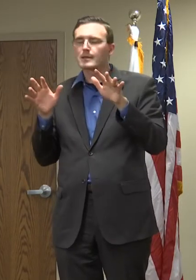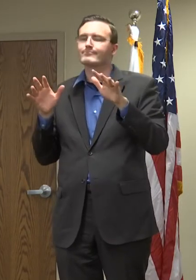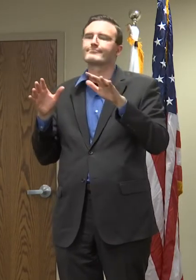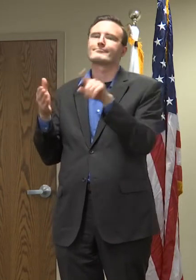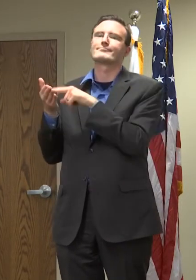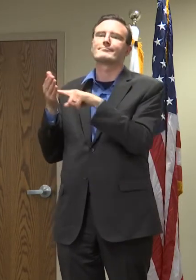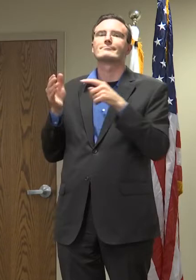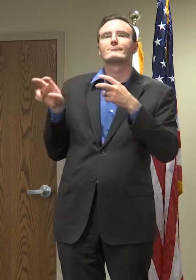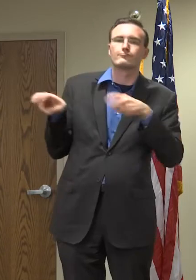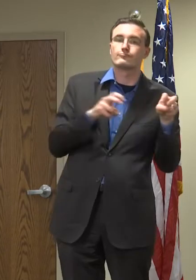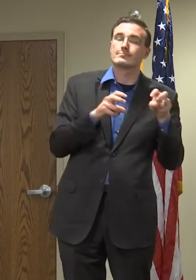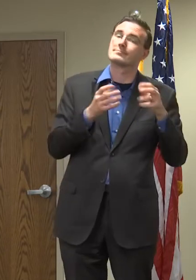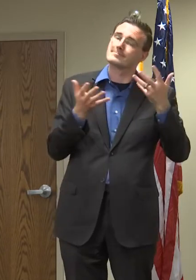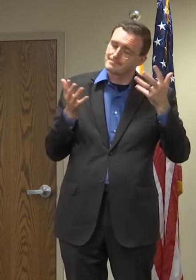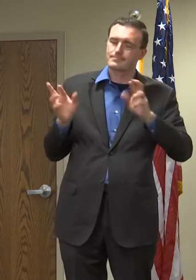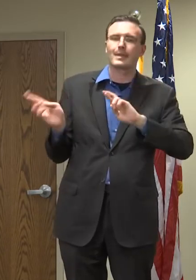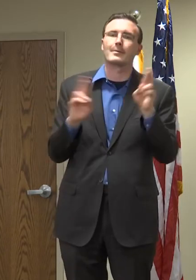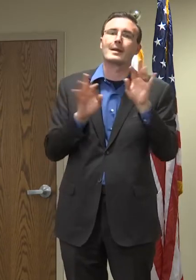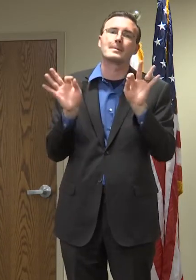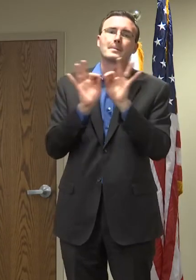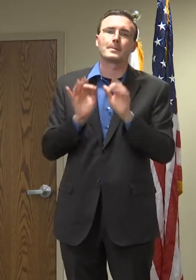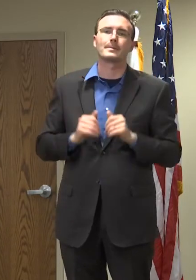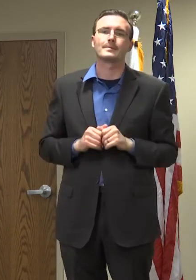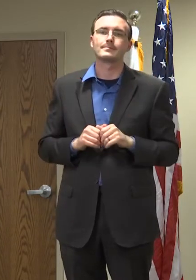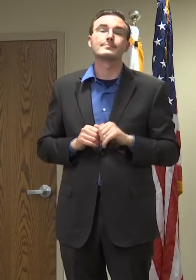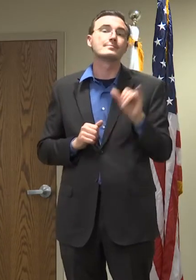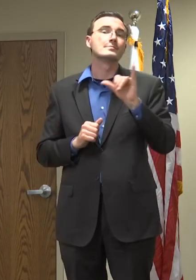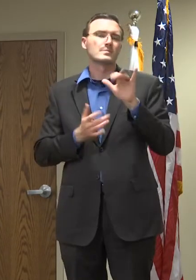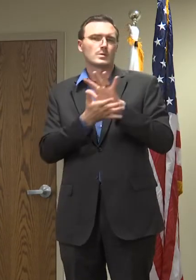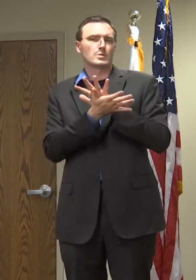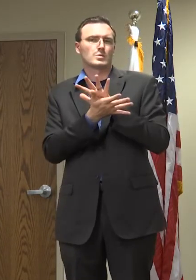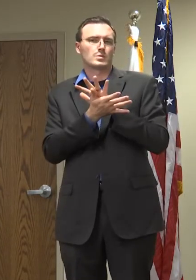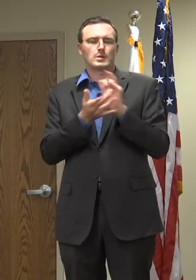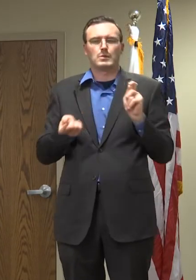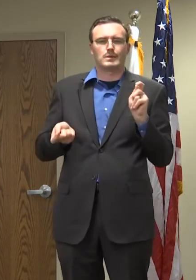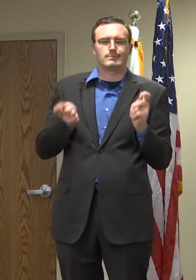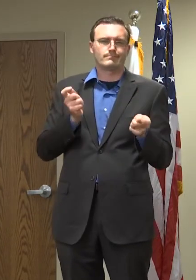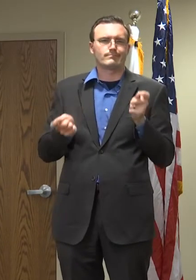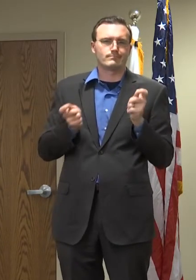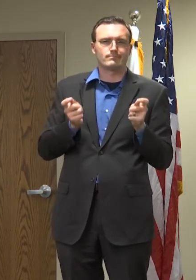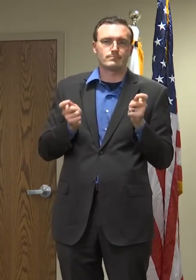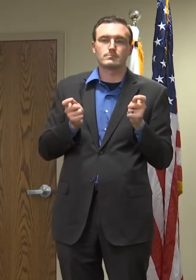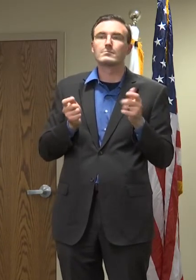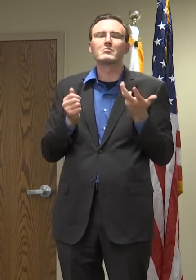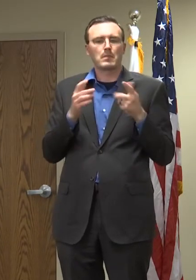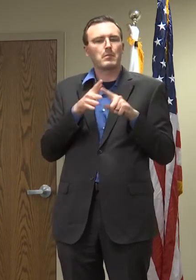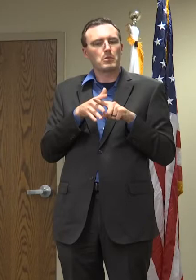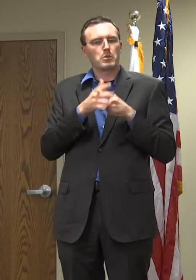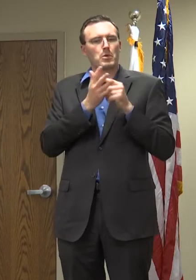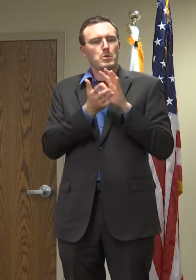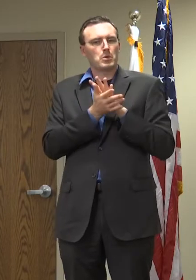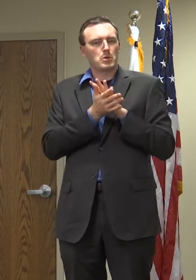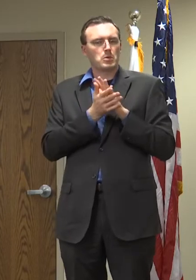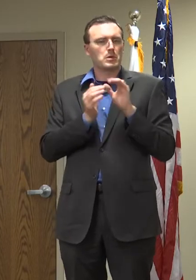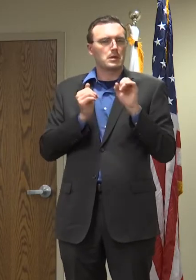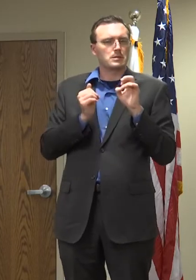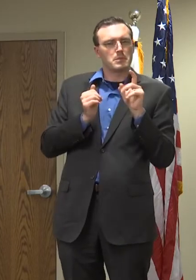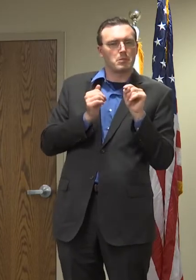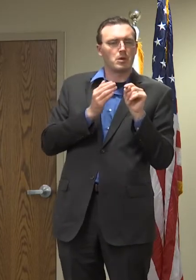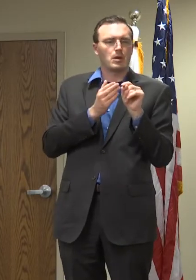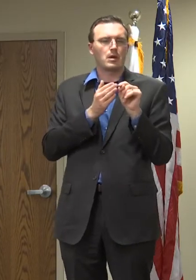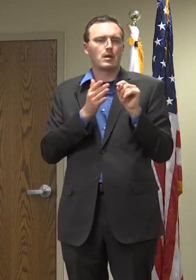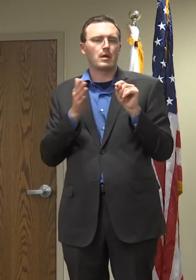different calendars, starting maybe earlier, ending around the Thanksgiving break. You might start seeing that we are not going to have as